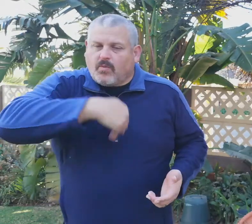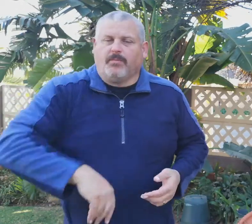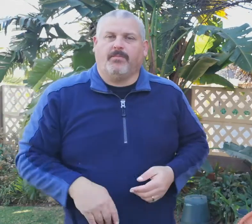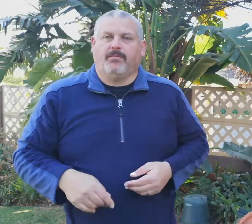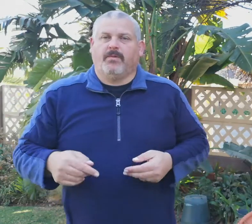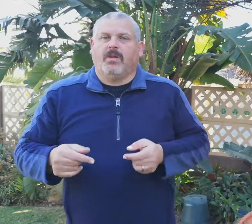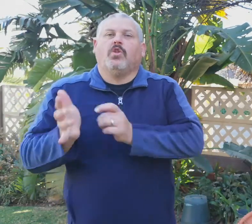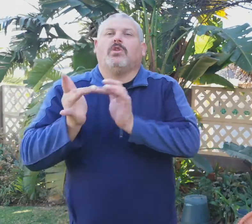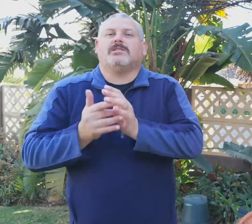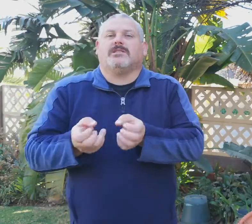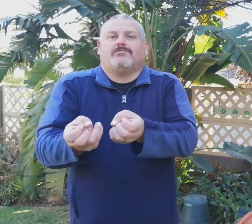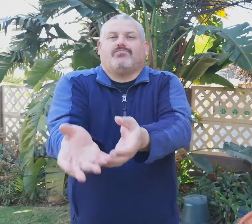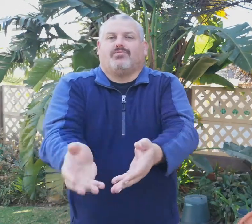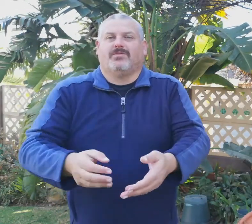That's a good. It's just.